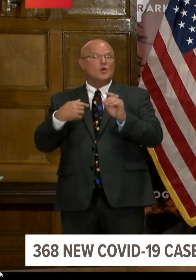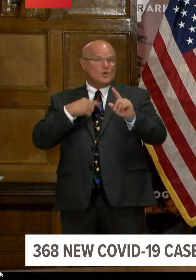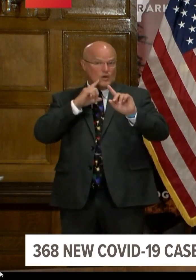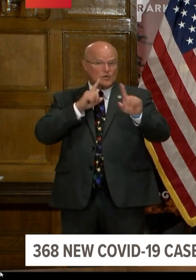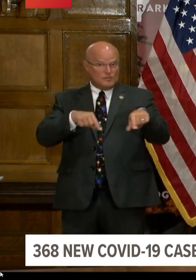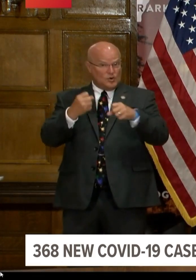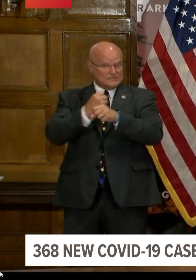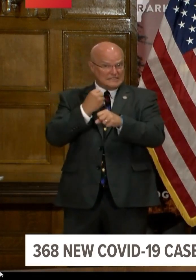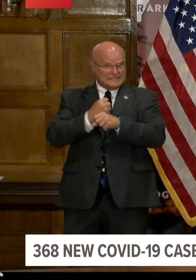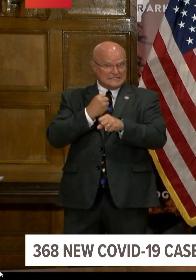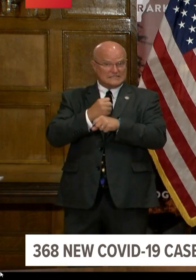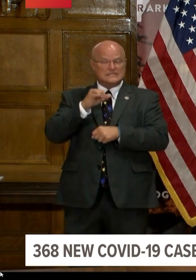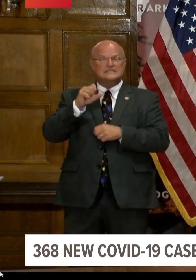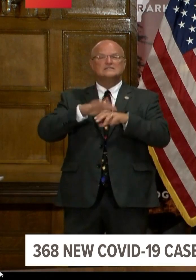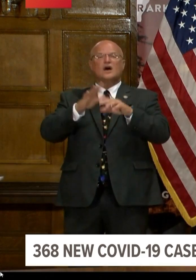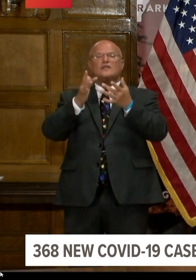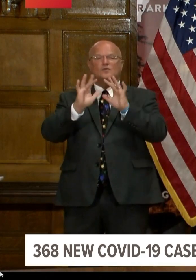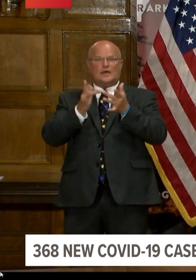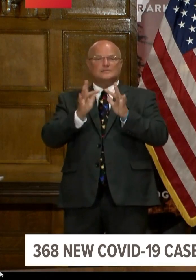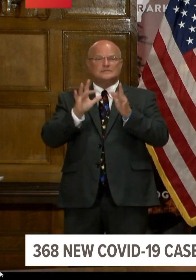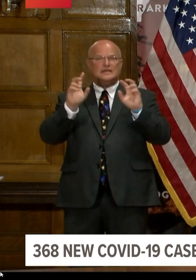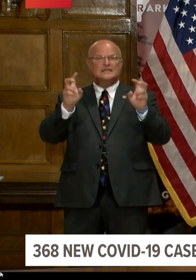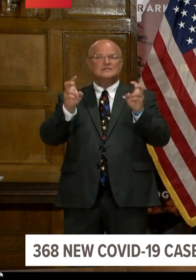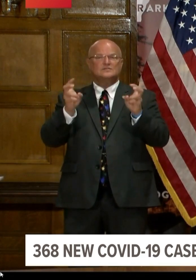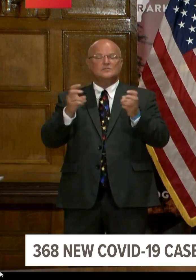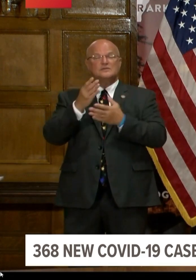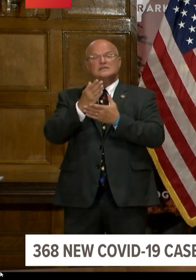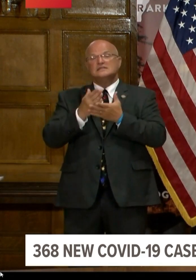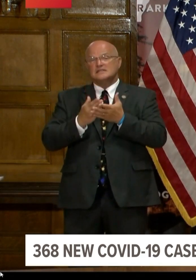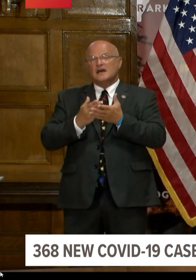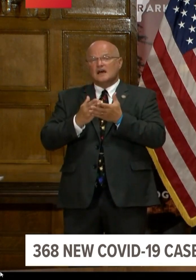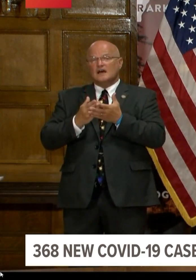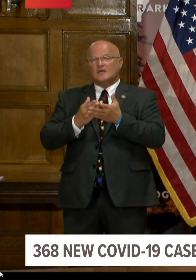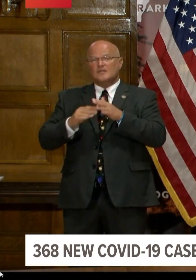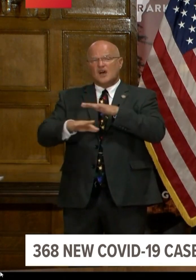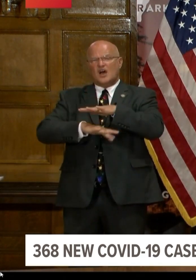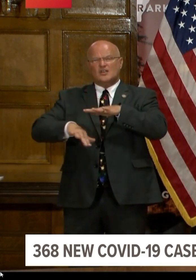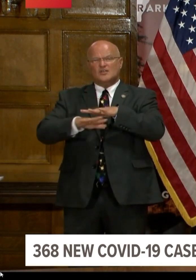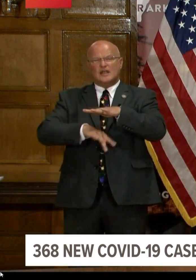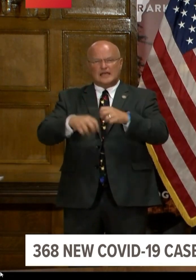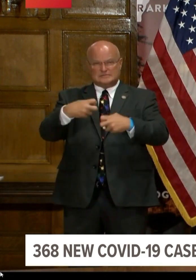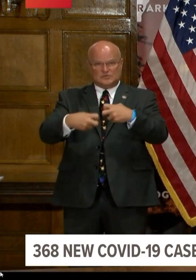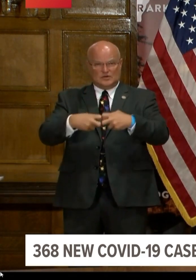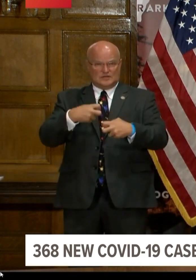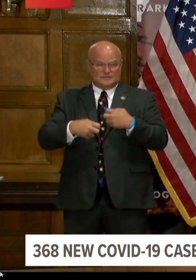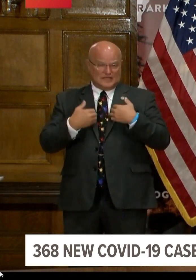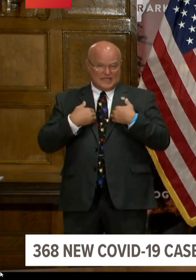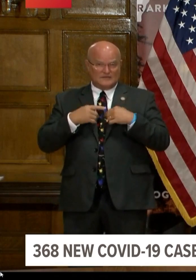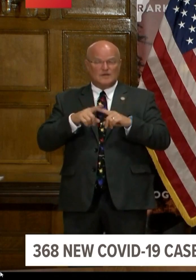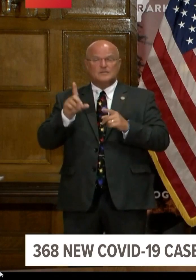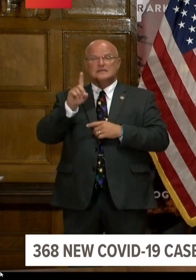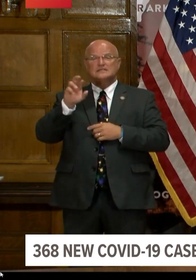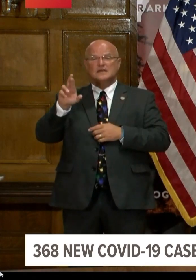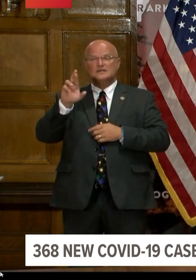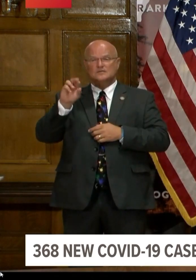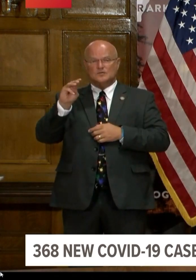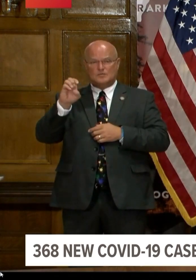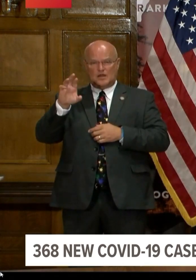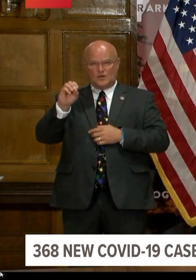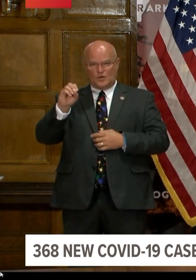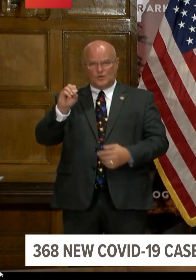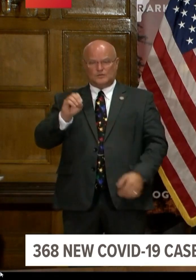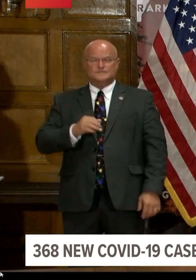report statistics, and they're on our website in terms of some of the underlying conditions. But Dr. Romero?